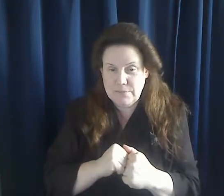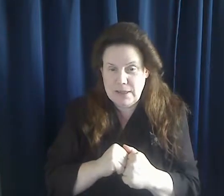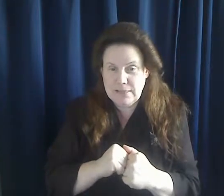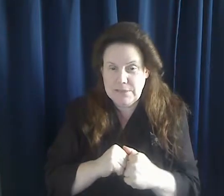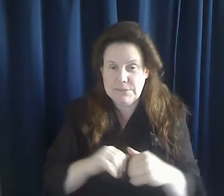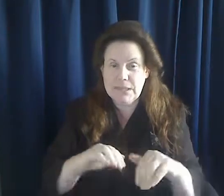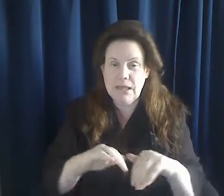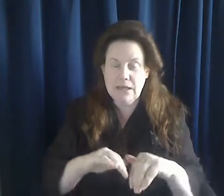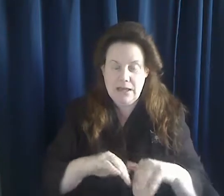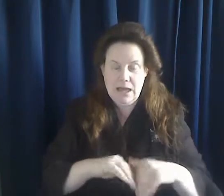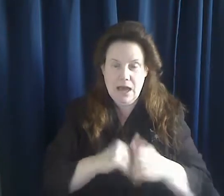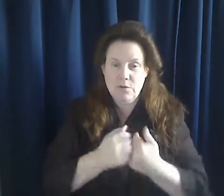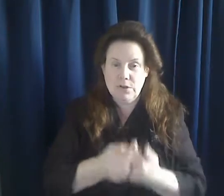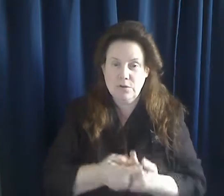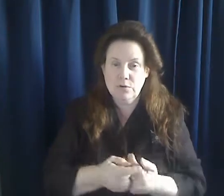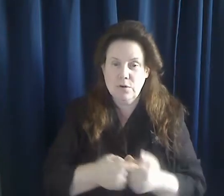my lips. How are you?